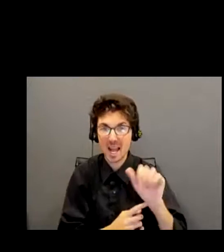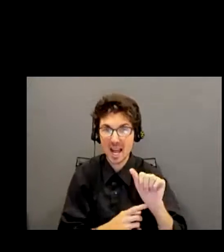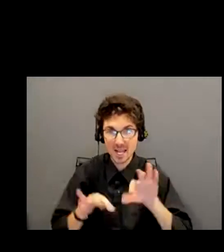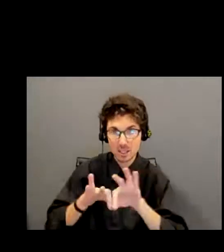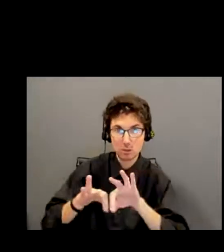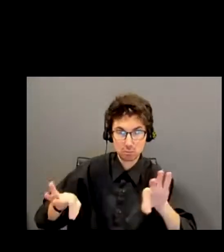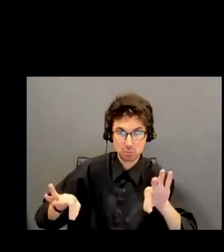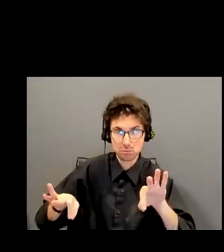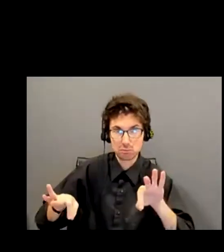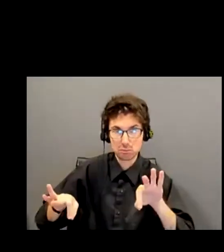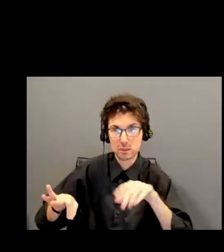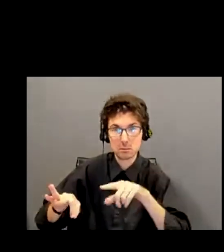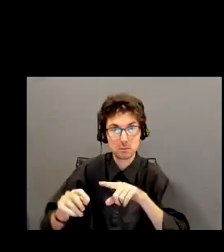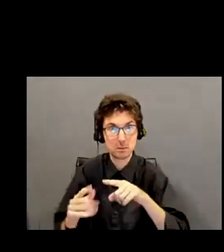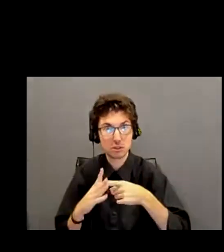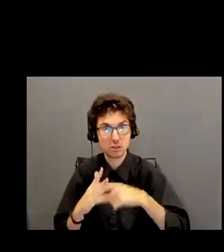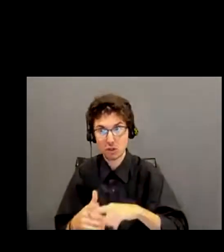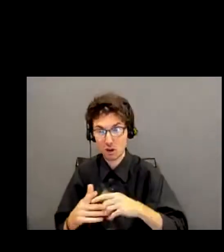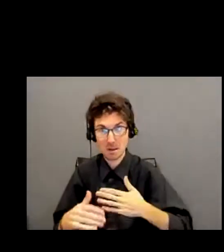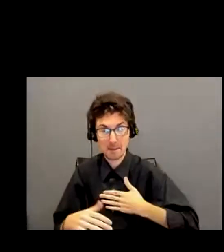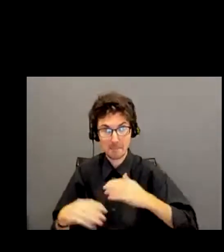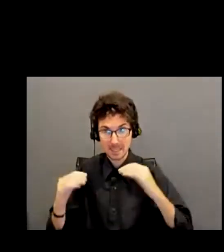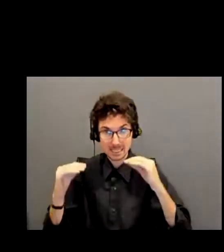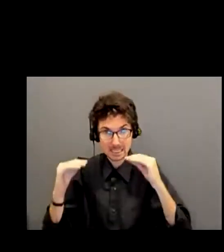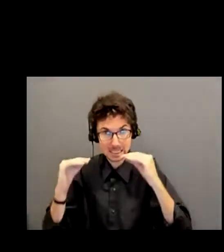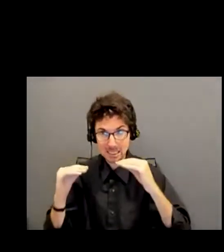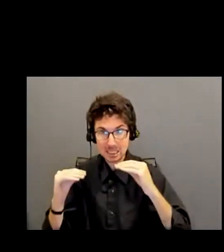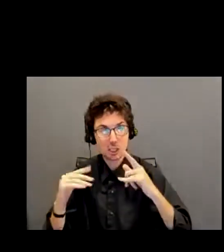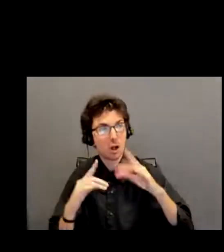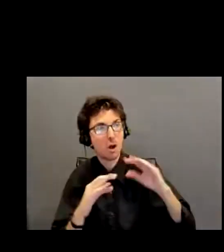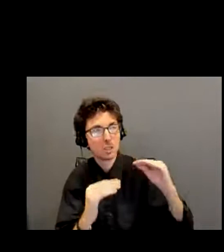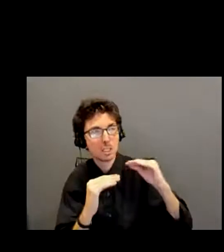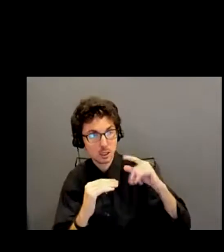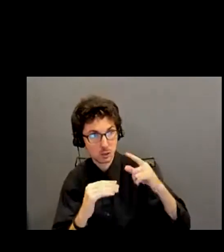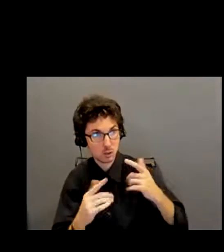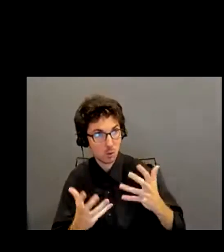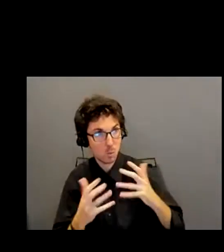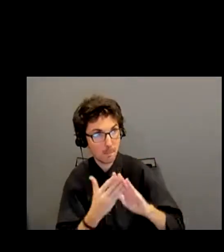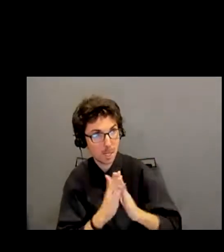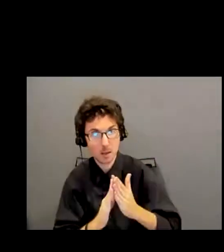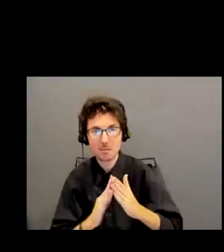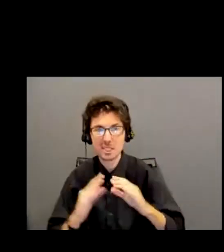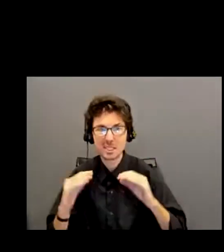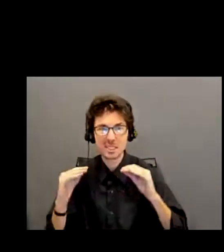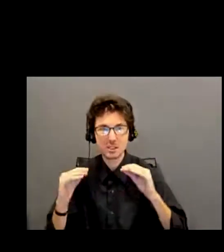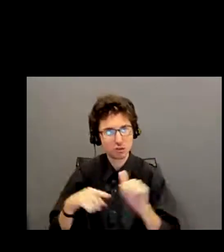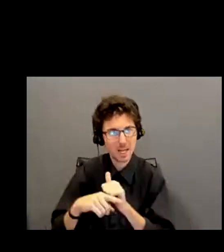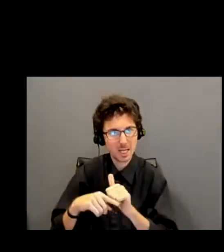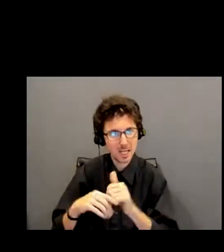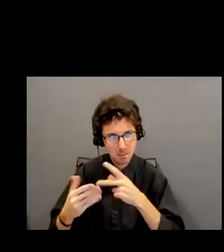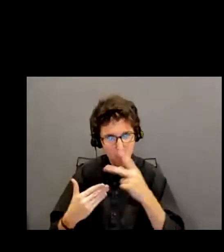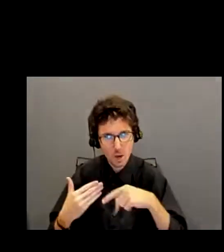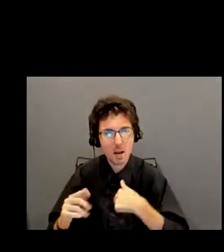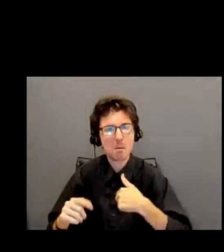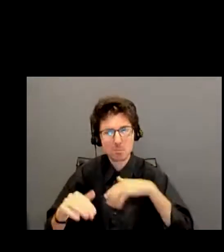training right thereafter. I had always had a thought about becoming a teacher at the back of my mind. But I